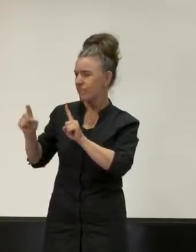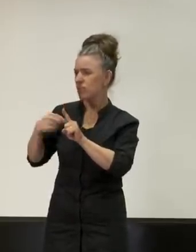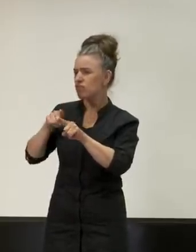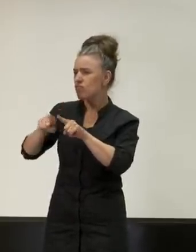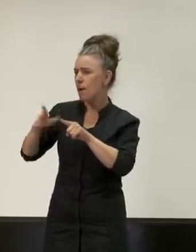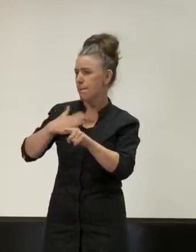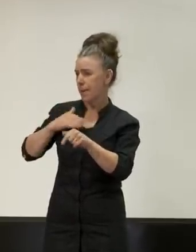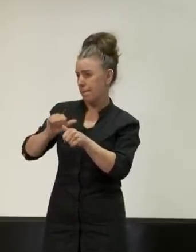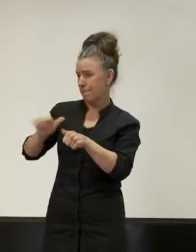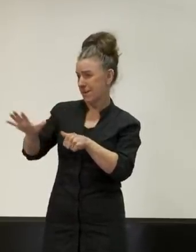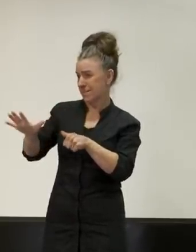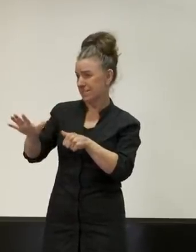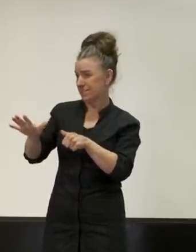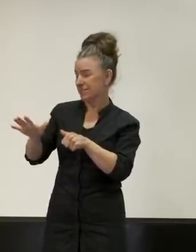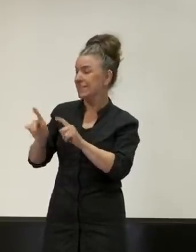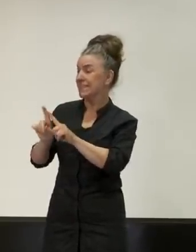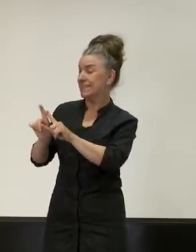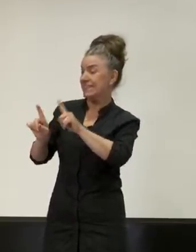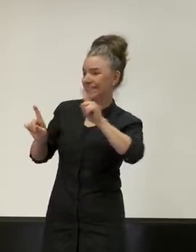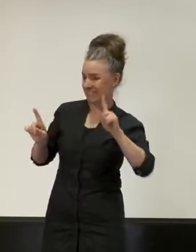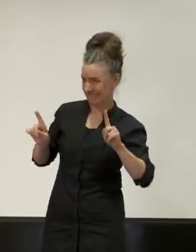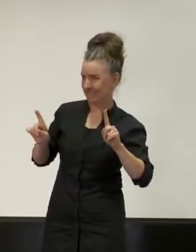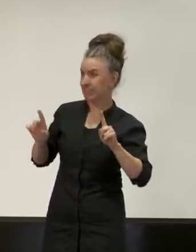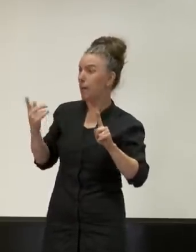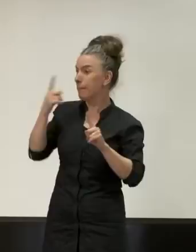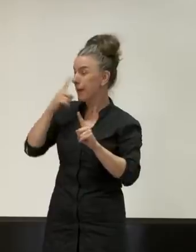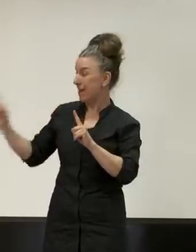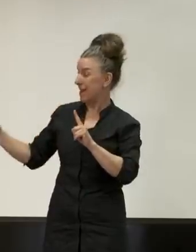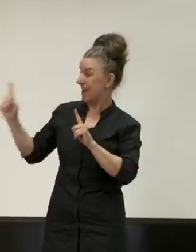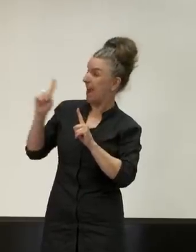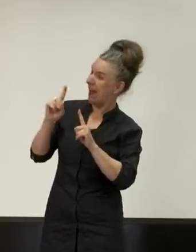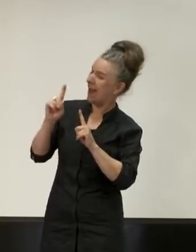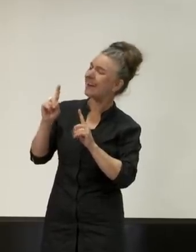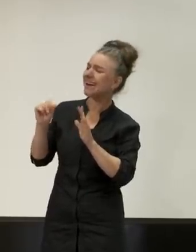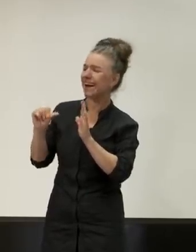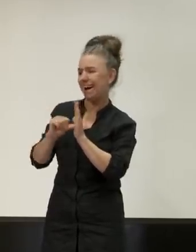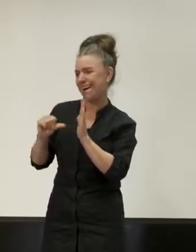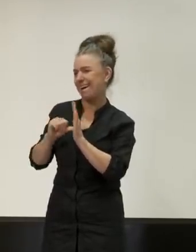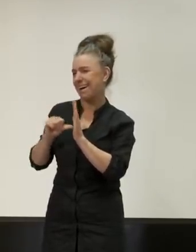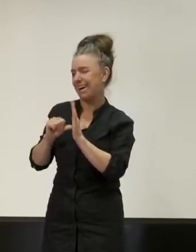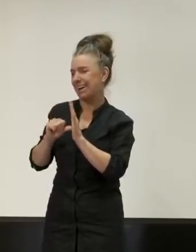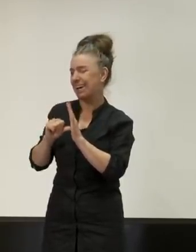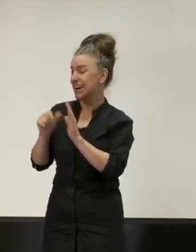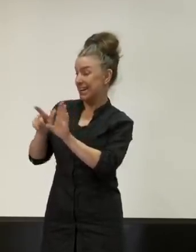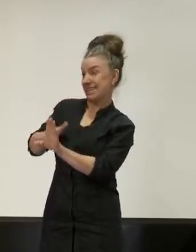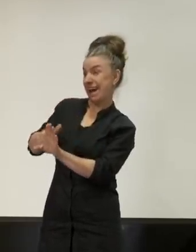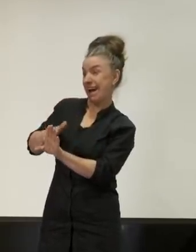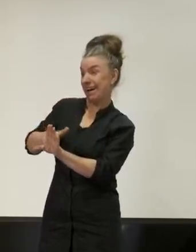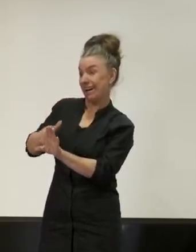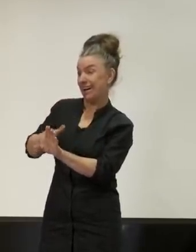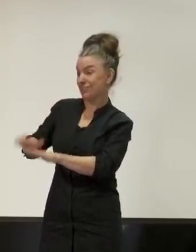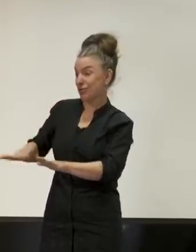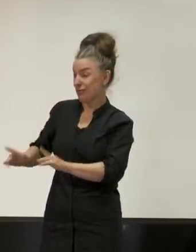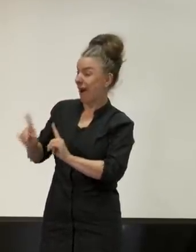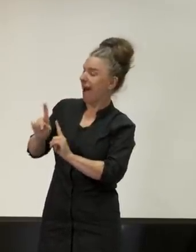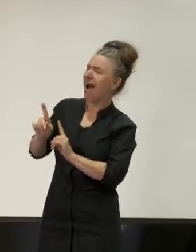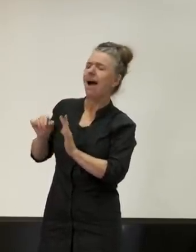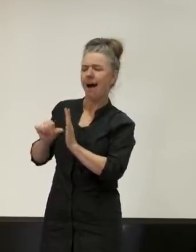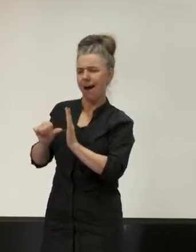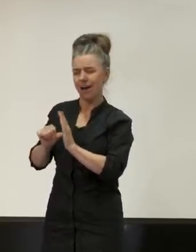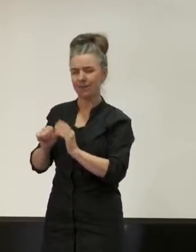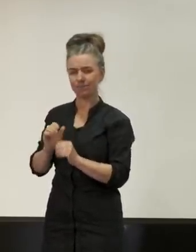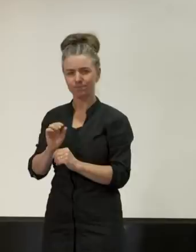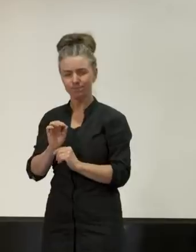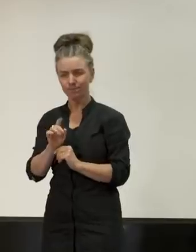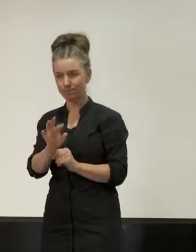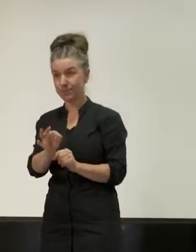in those situations to step away from people. Often hard when people come in right alongside you and when they are young people and sometimes children. Are you breaking your